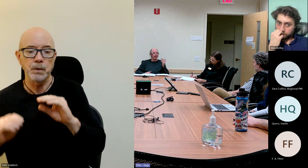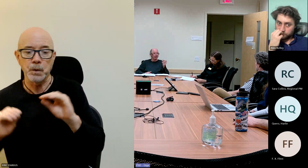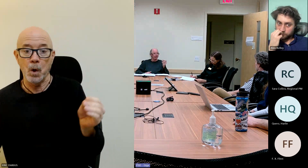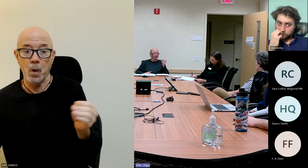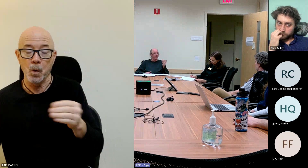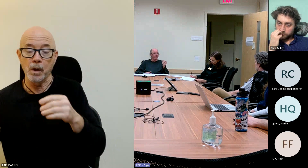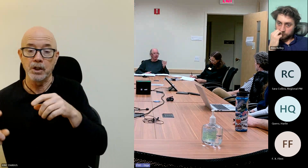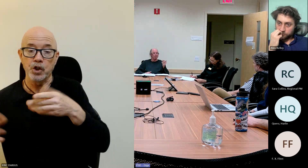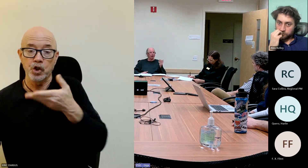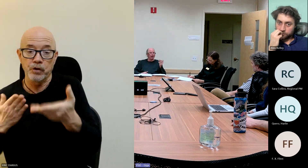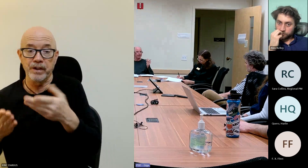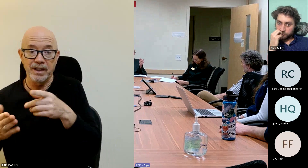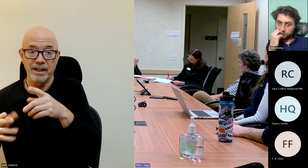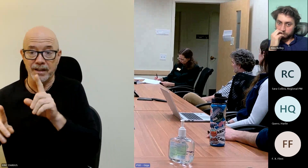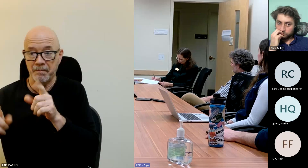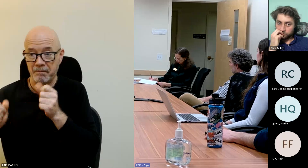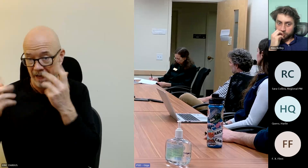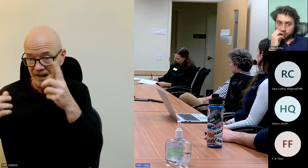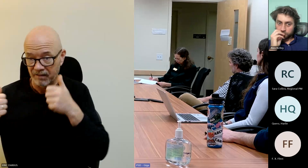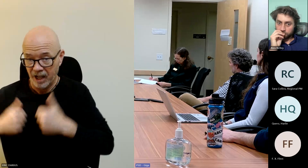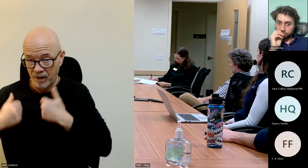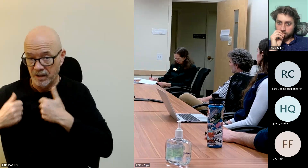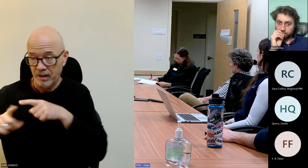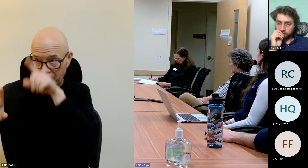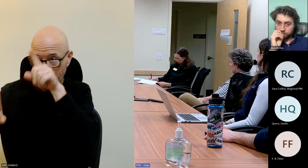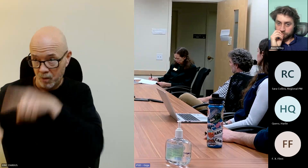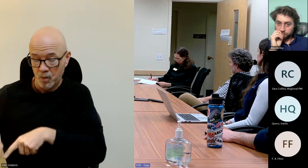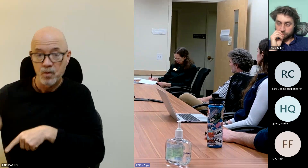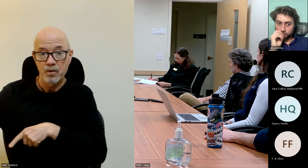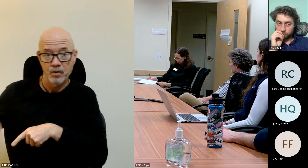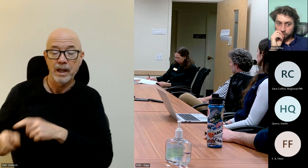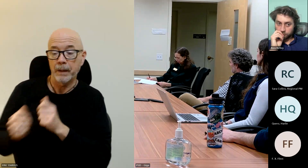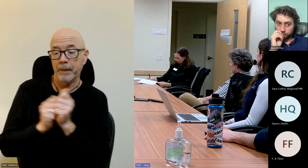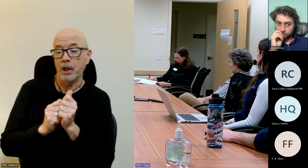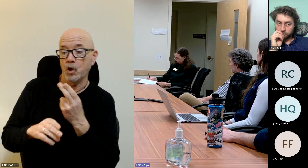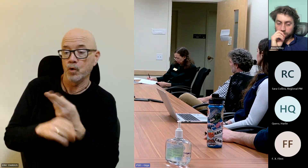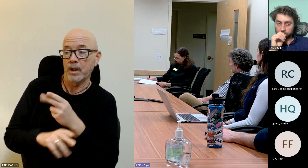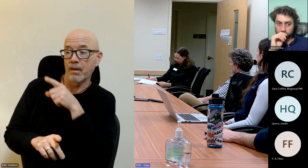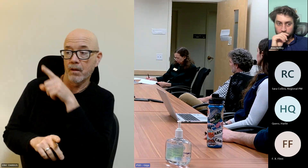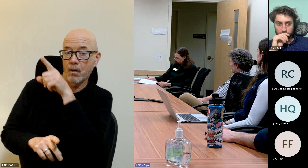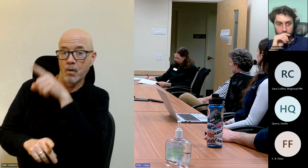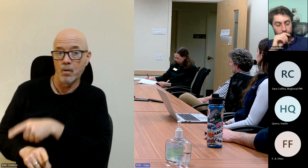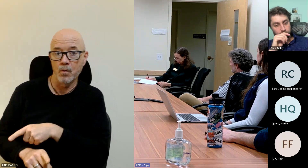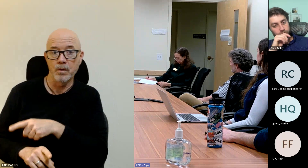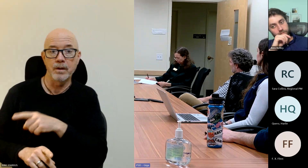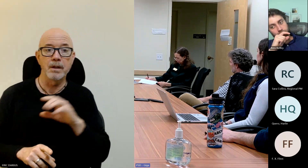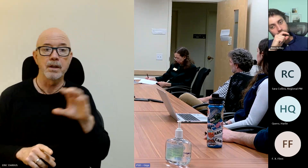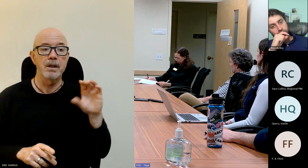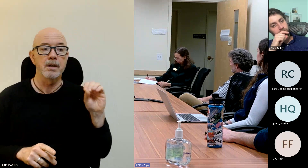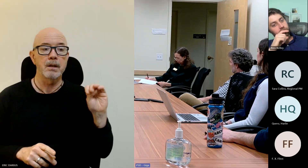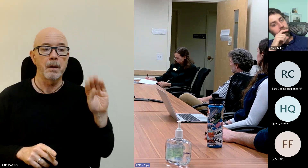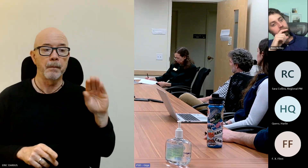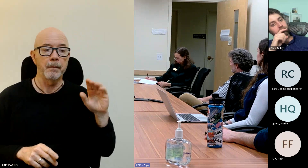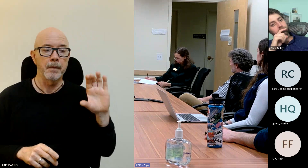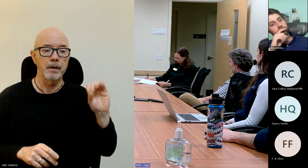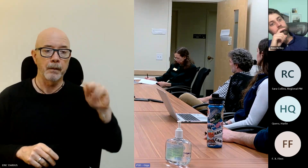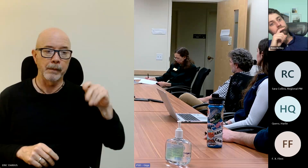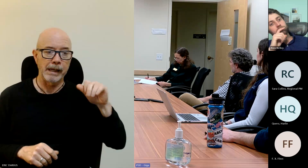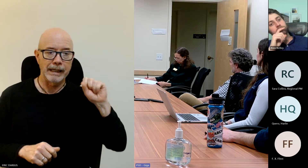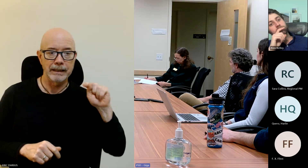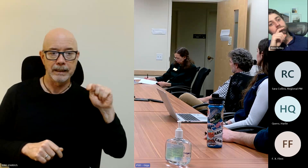that Consolidated or Comcast will win their share of BEAD funds because they